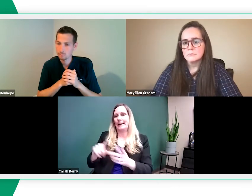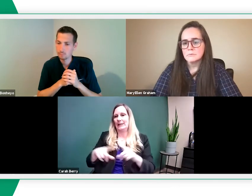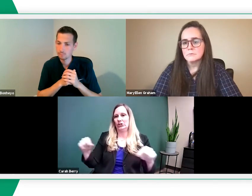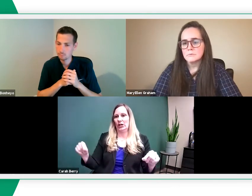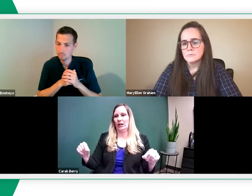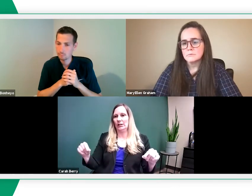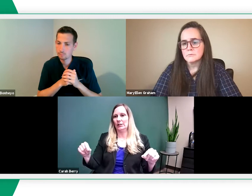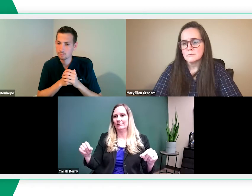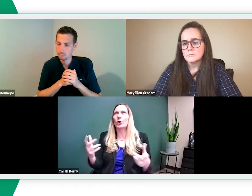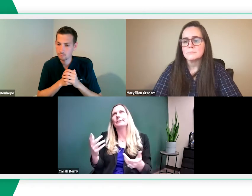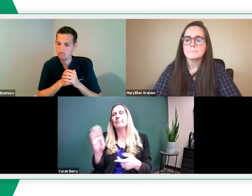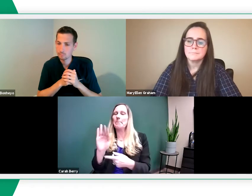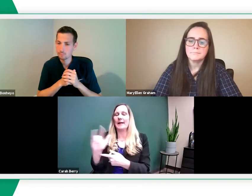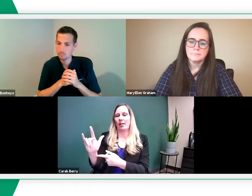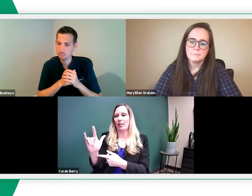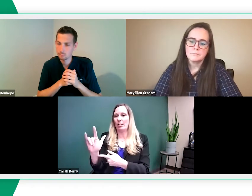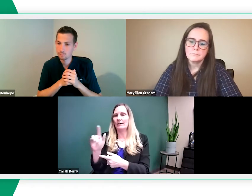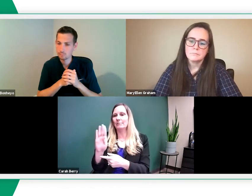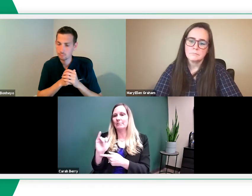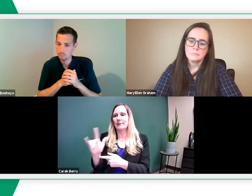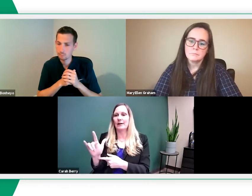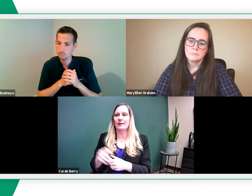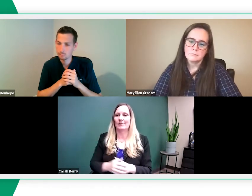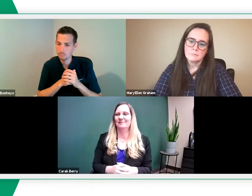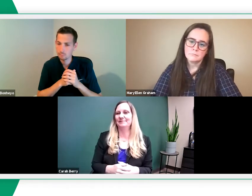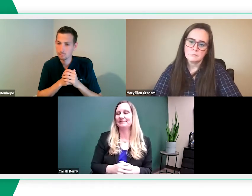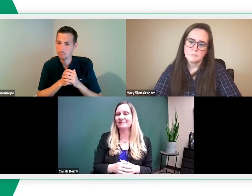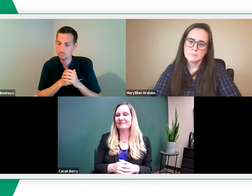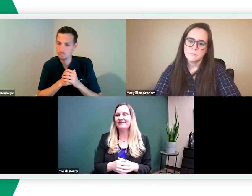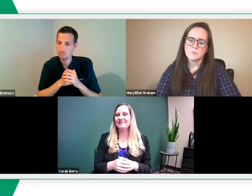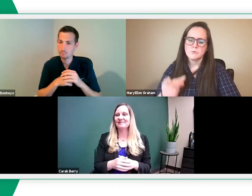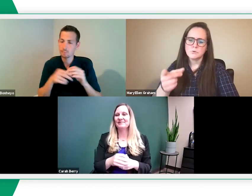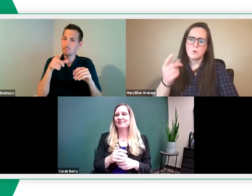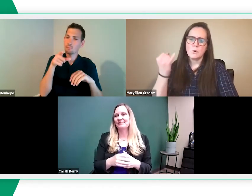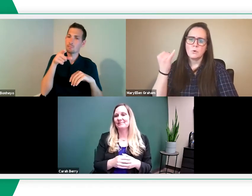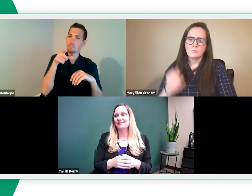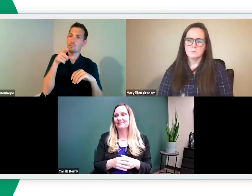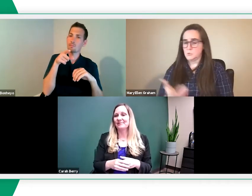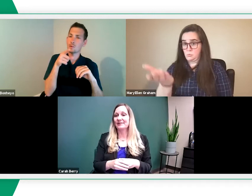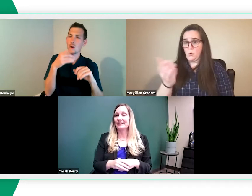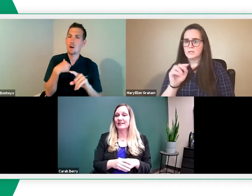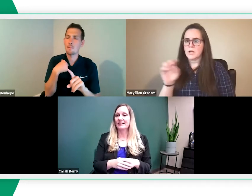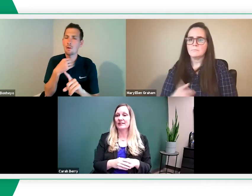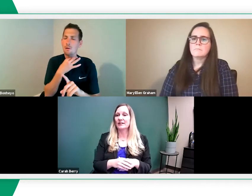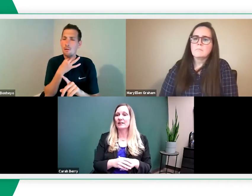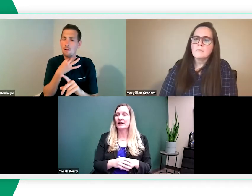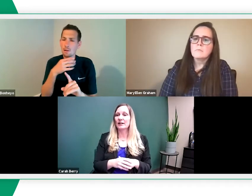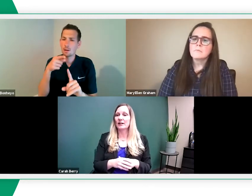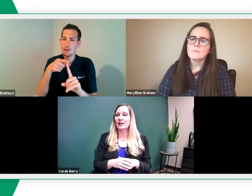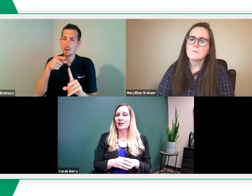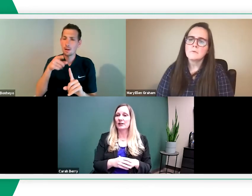of putting money aside every month from my paycheck for bills as well as retirement.